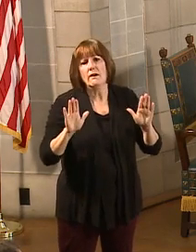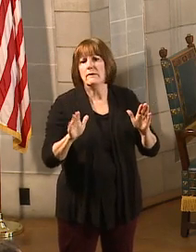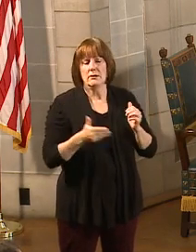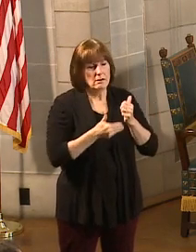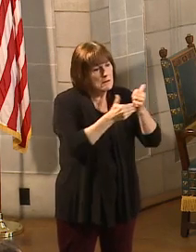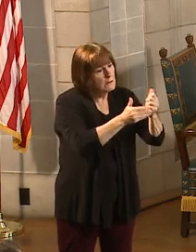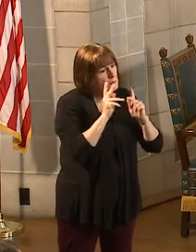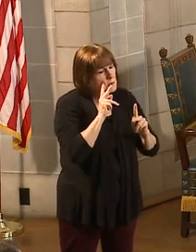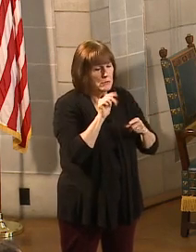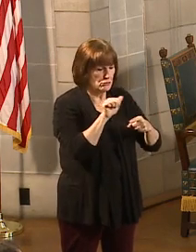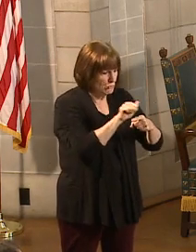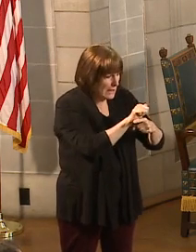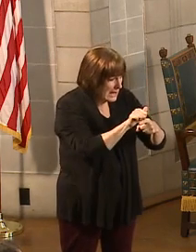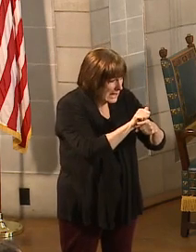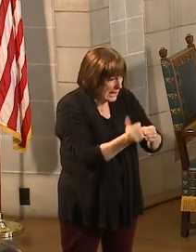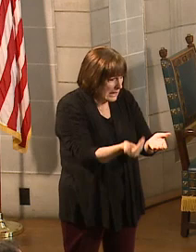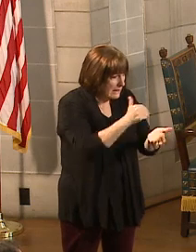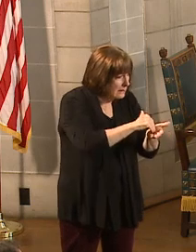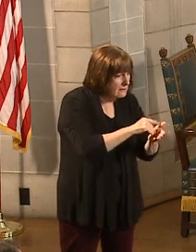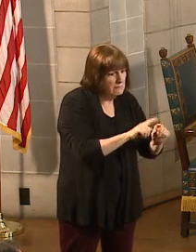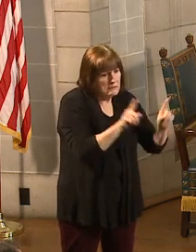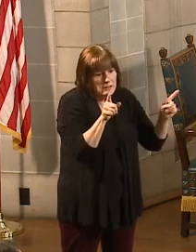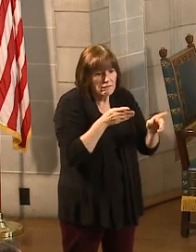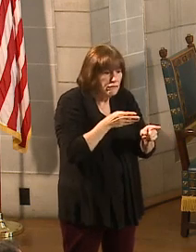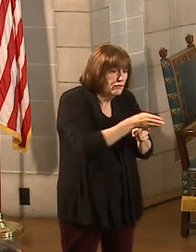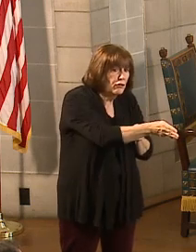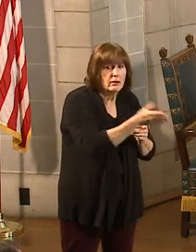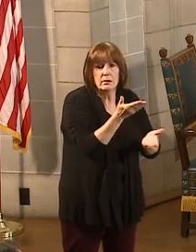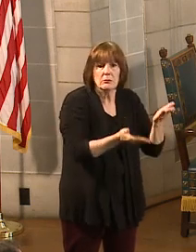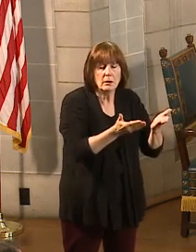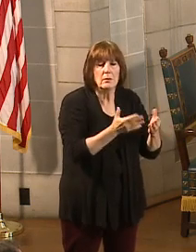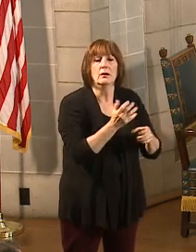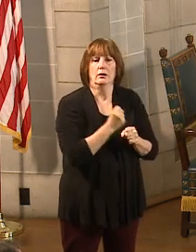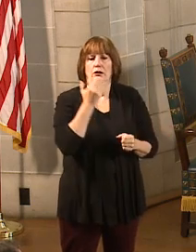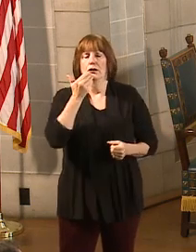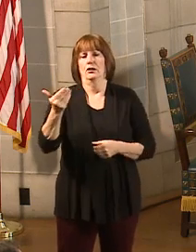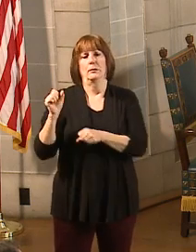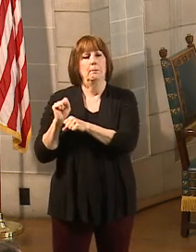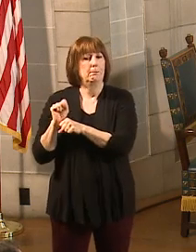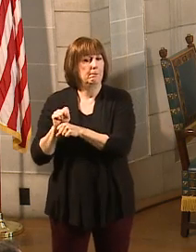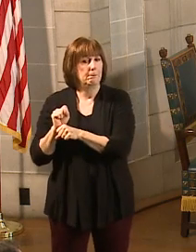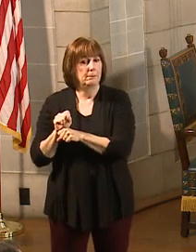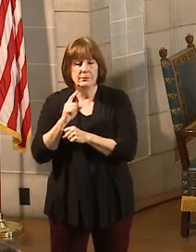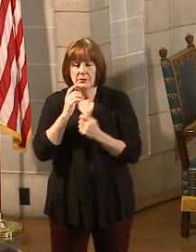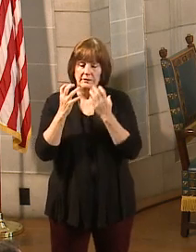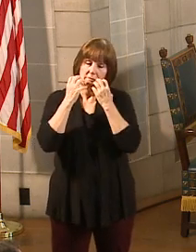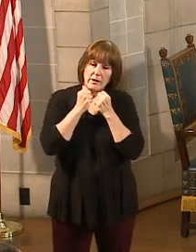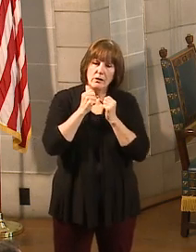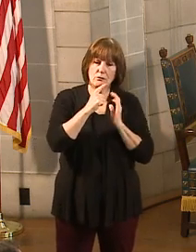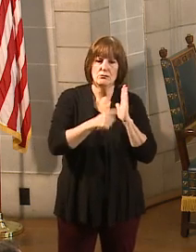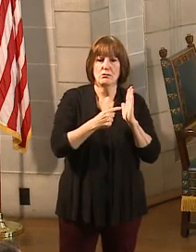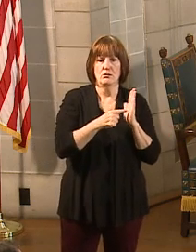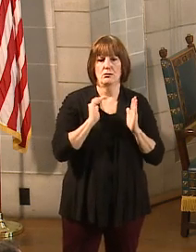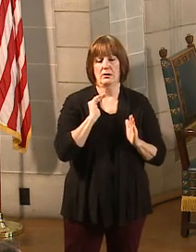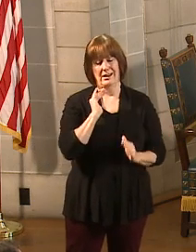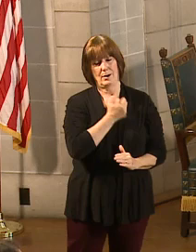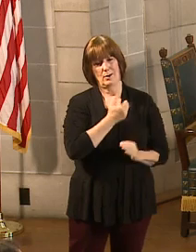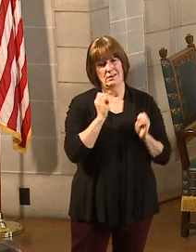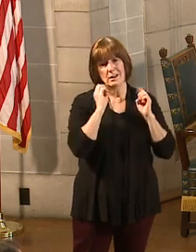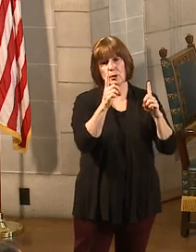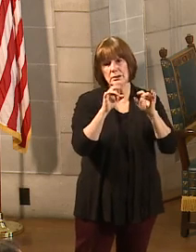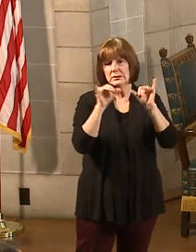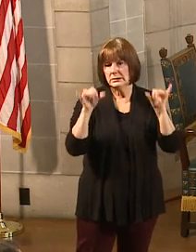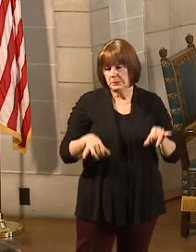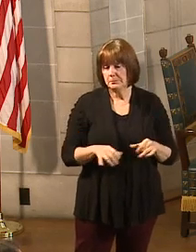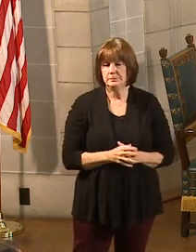get trained up to take these jobs and really perform a valuable role in our overall education system. And